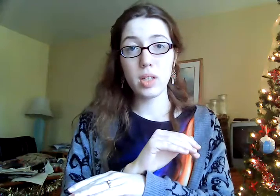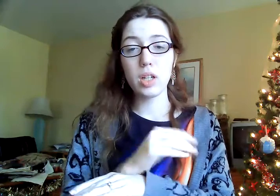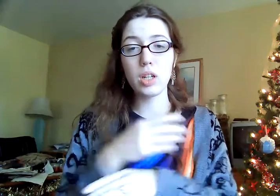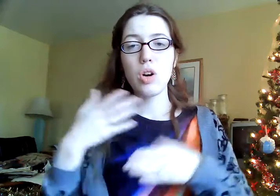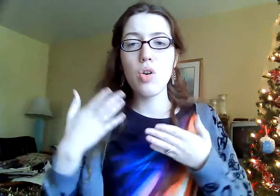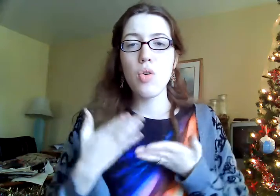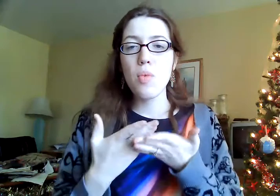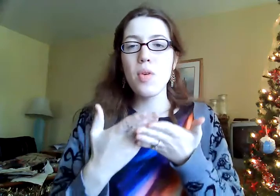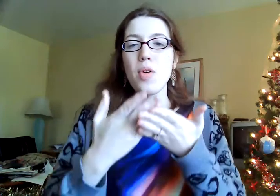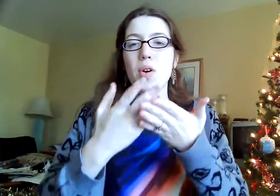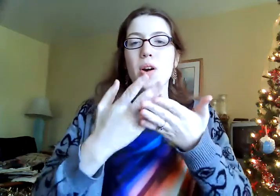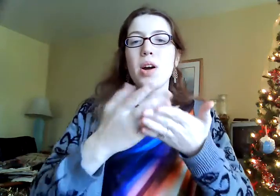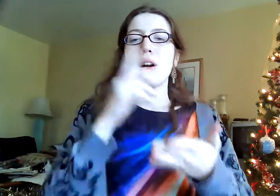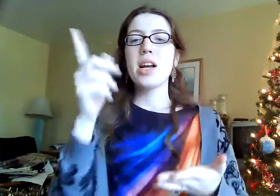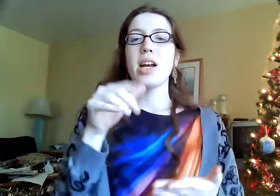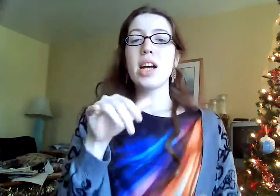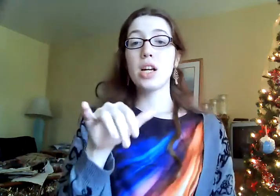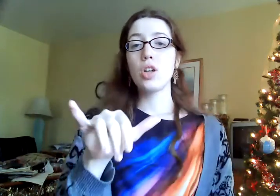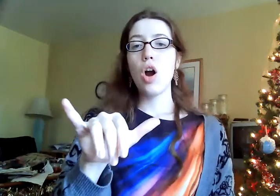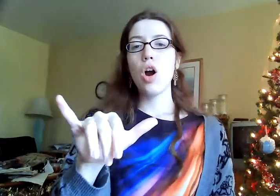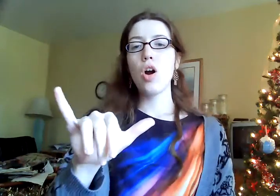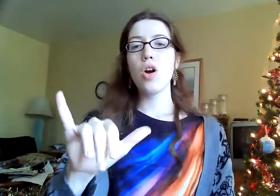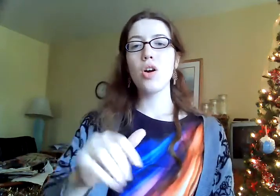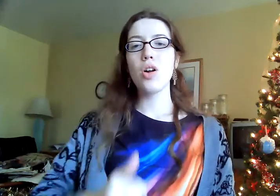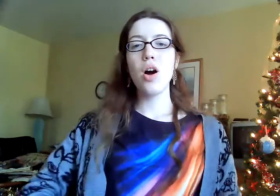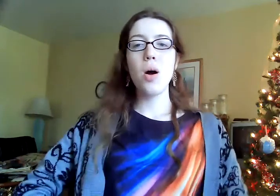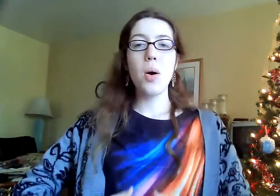night to bring eternal.